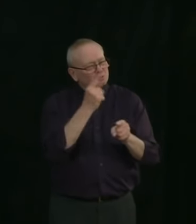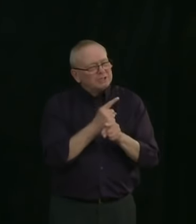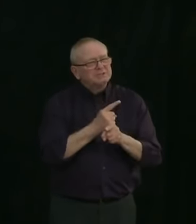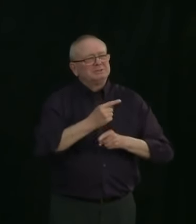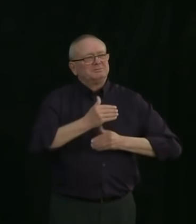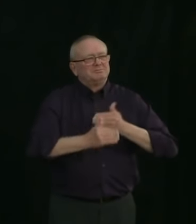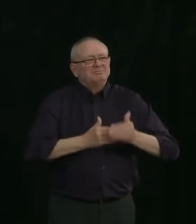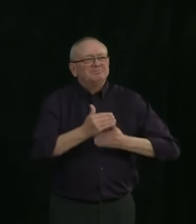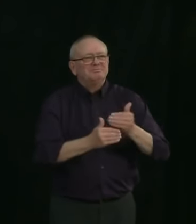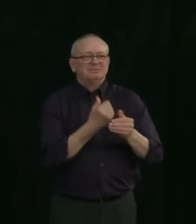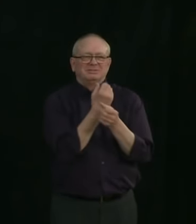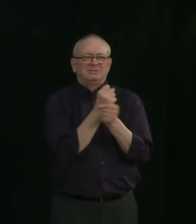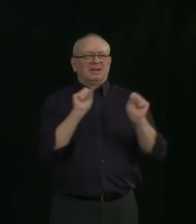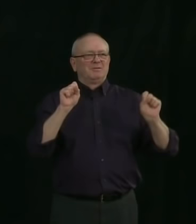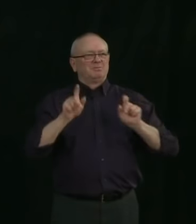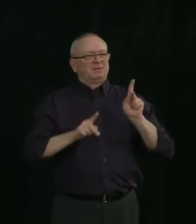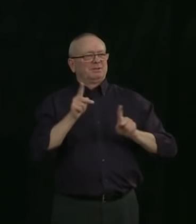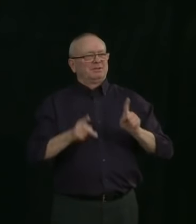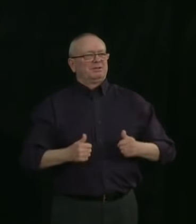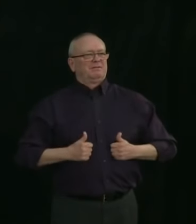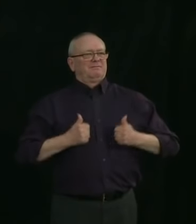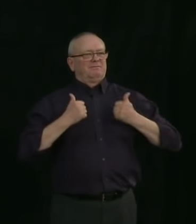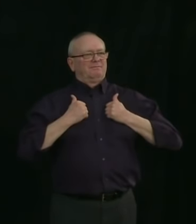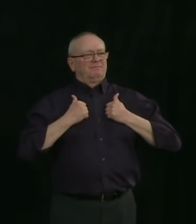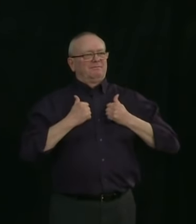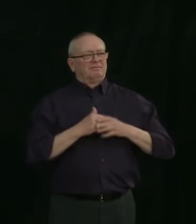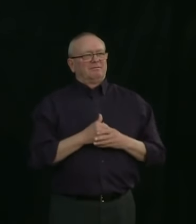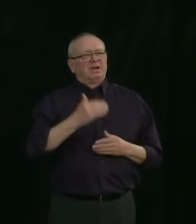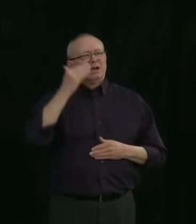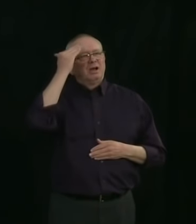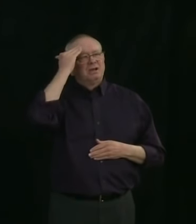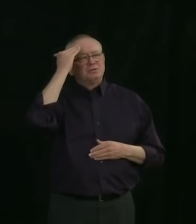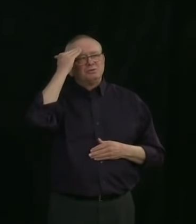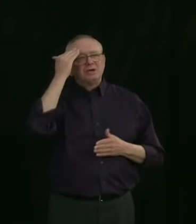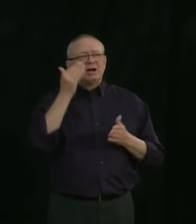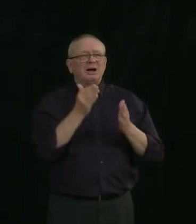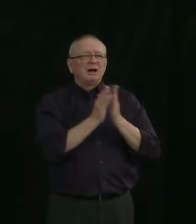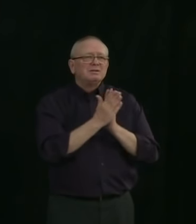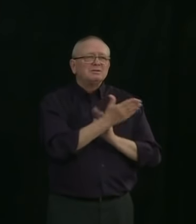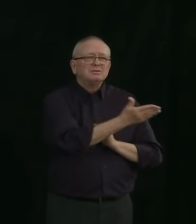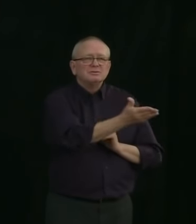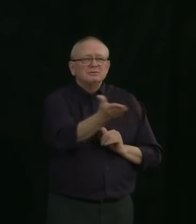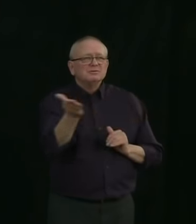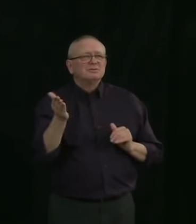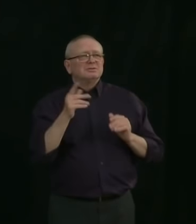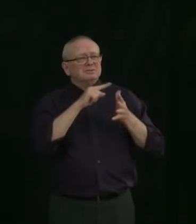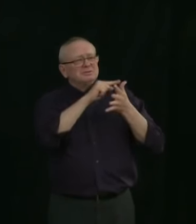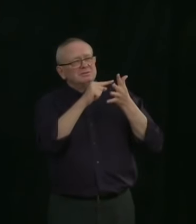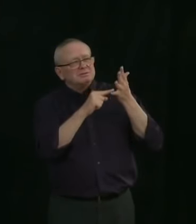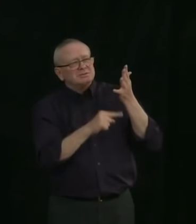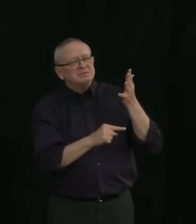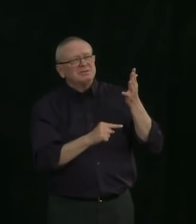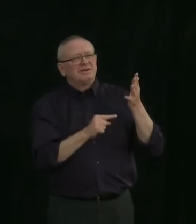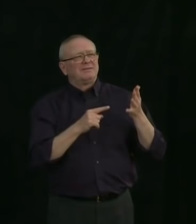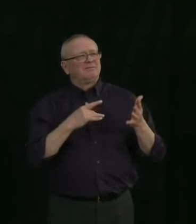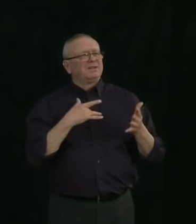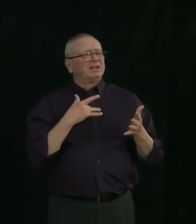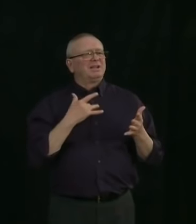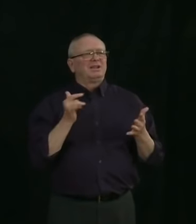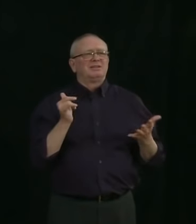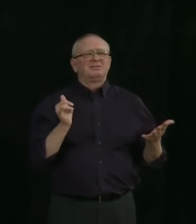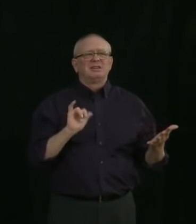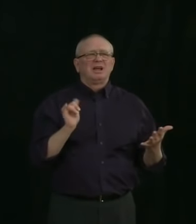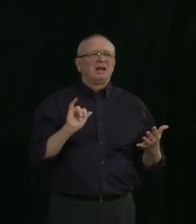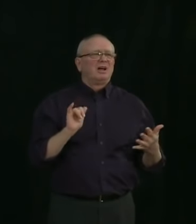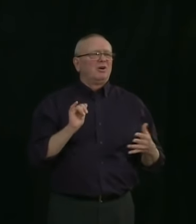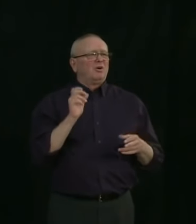that I'm currently prescribing is a bitter pill to swallow. I assure you that I am watching our numbers closely and working with many